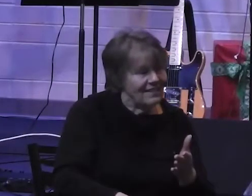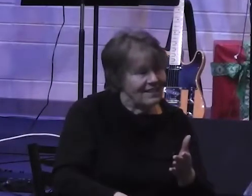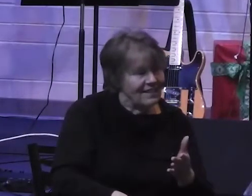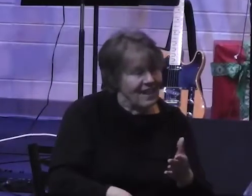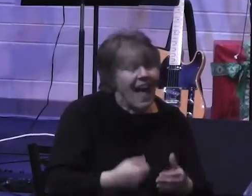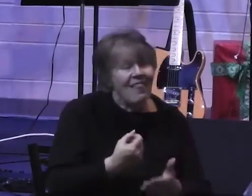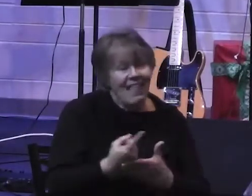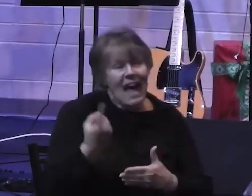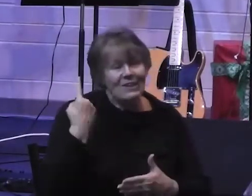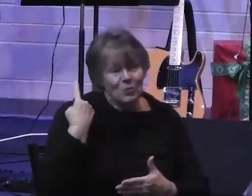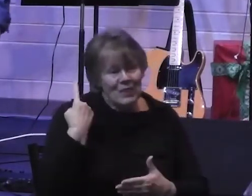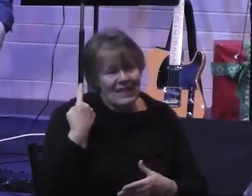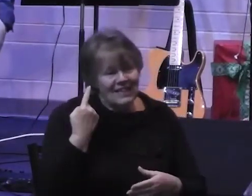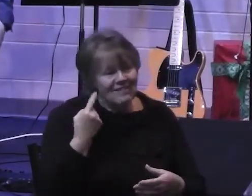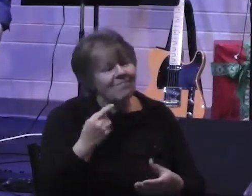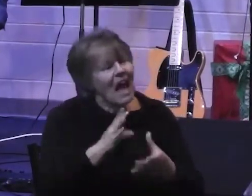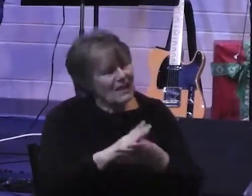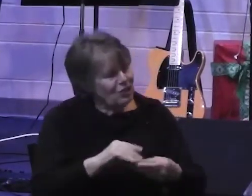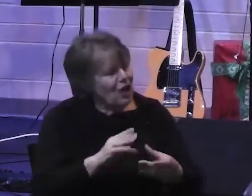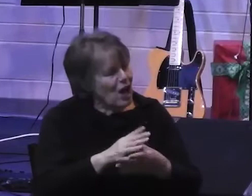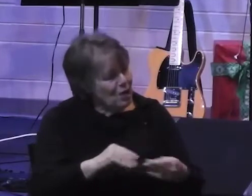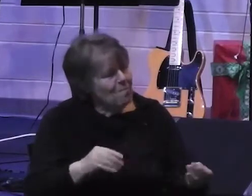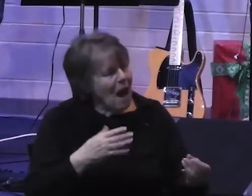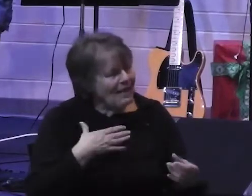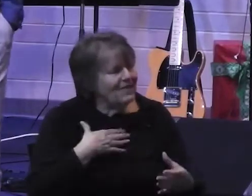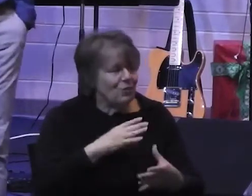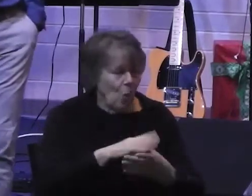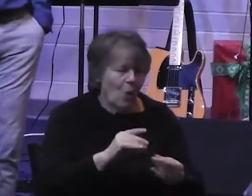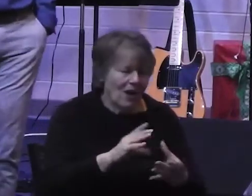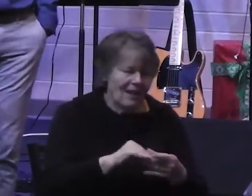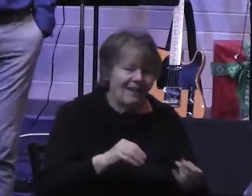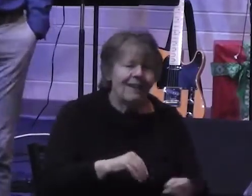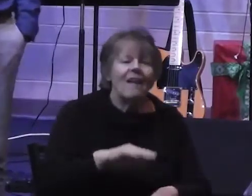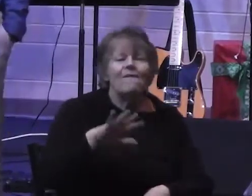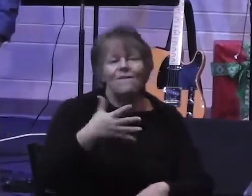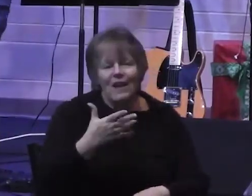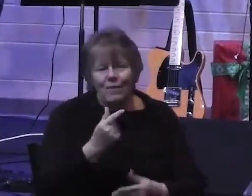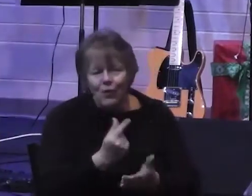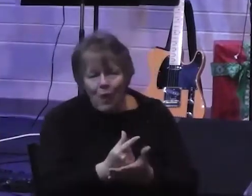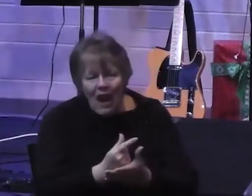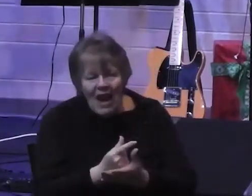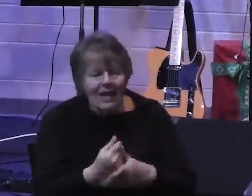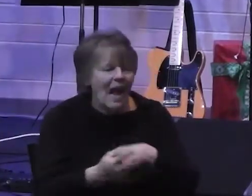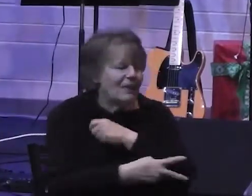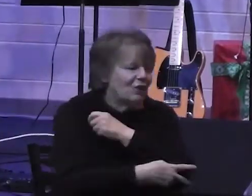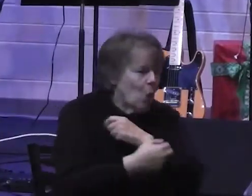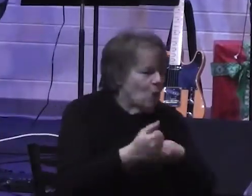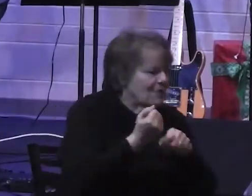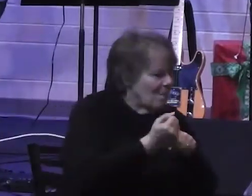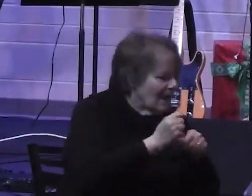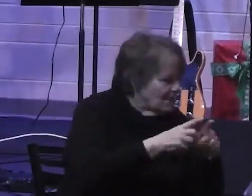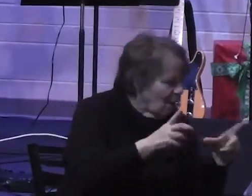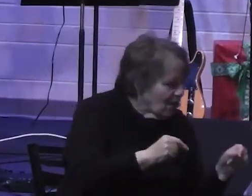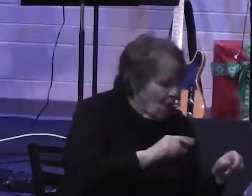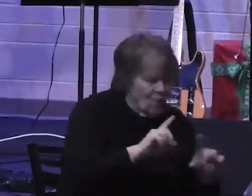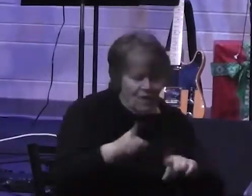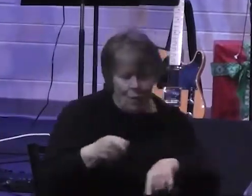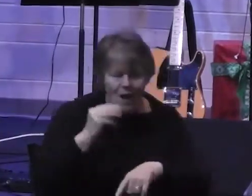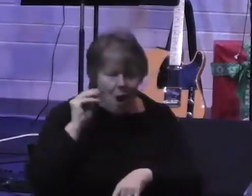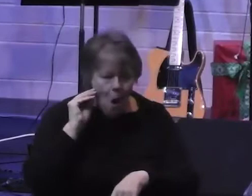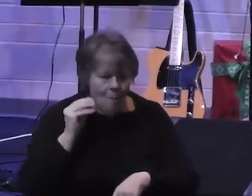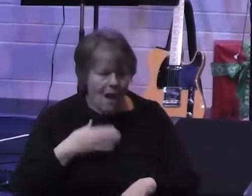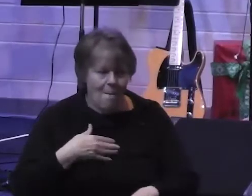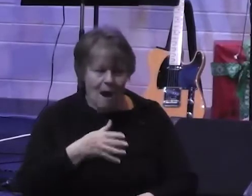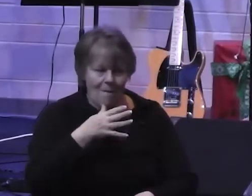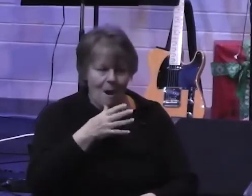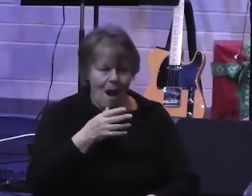time I experienced that cost. I was in 5th grade. I stole some baseball cards. I came home. My mom found me, and